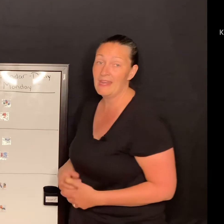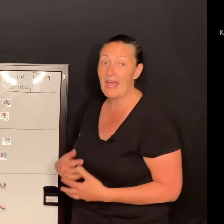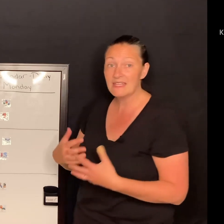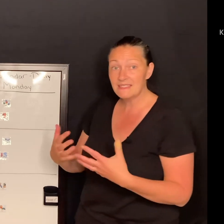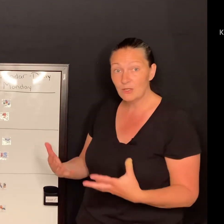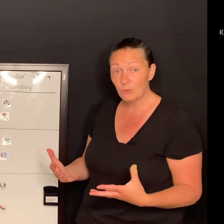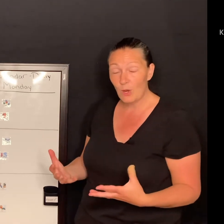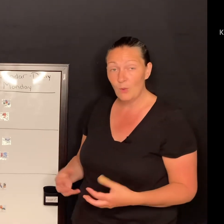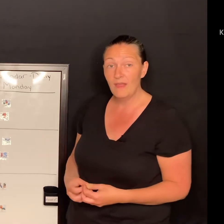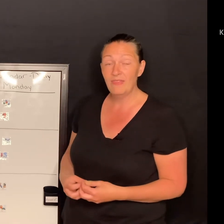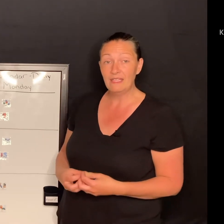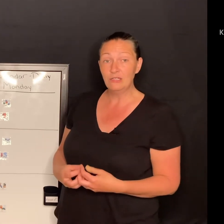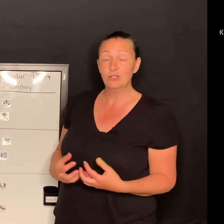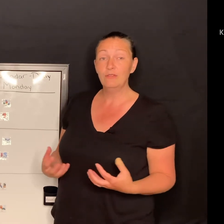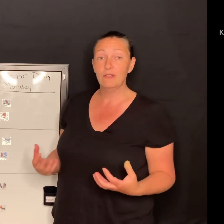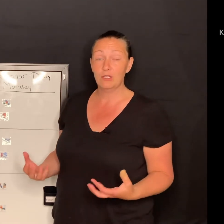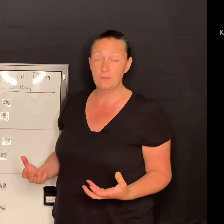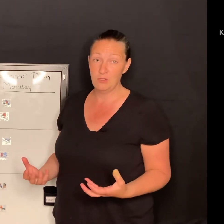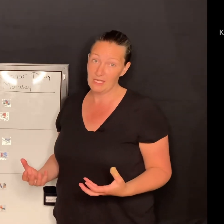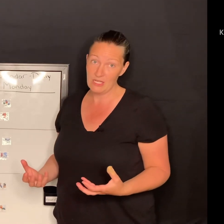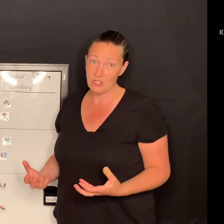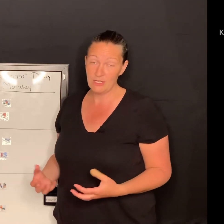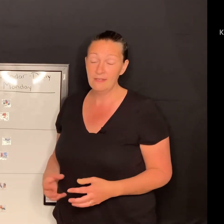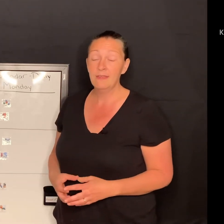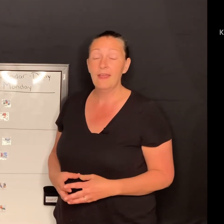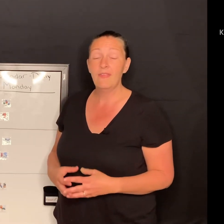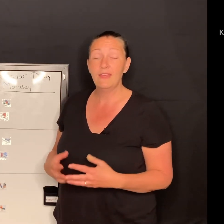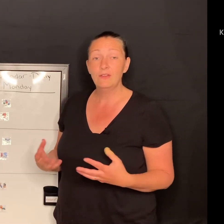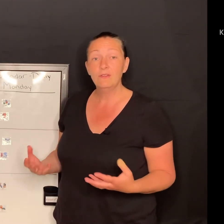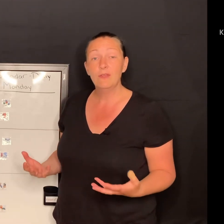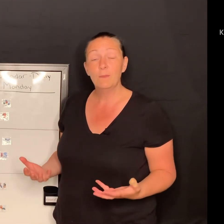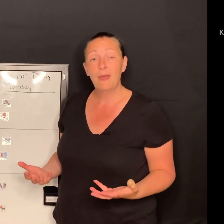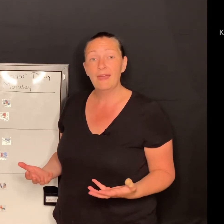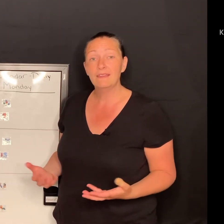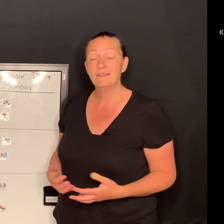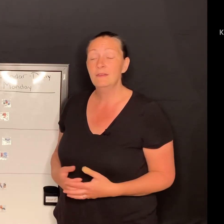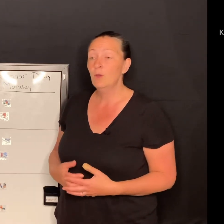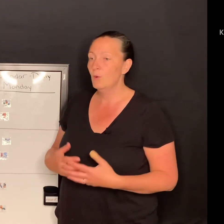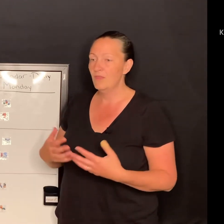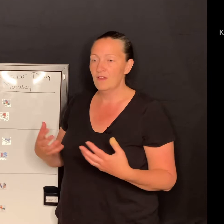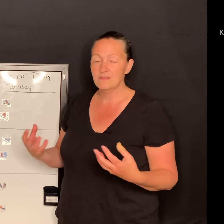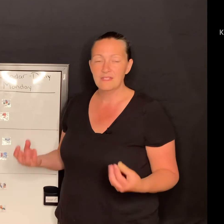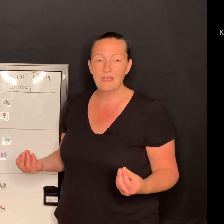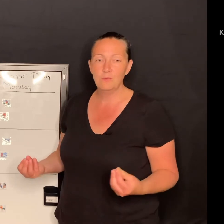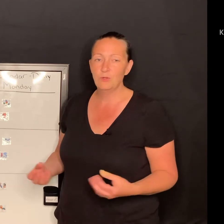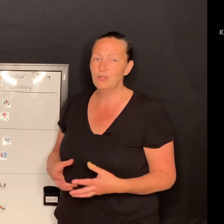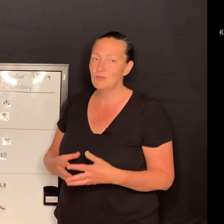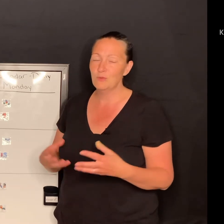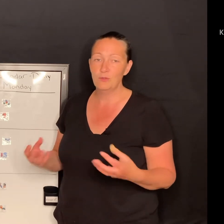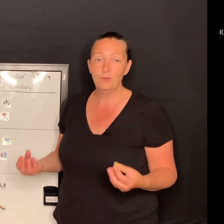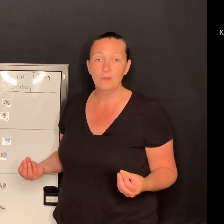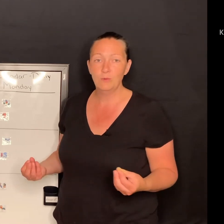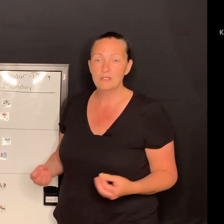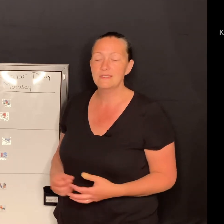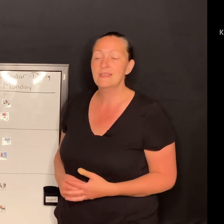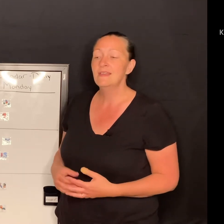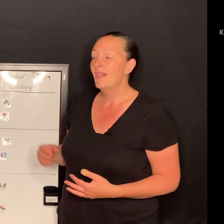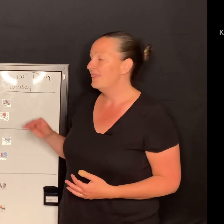as they grow and they learn their communication and they learn their PECs or their signed words or their written words, they have